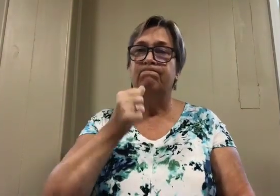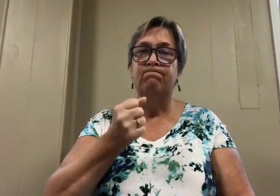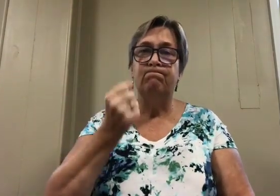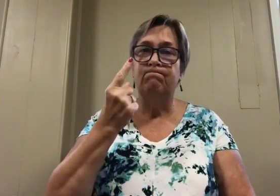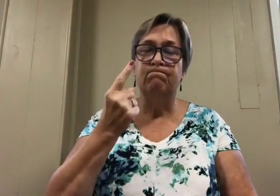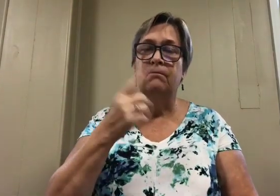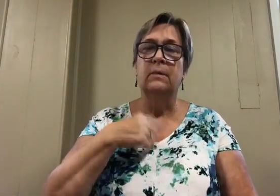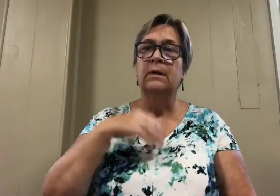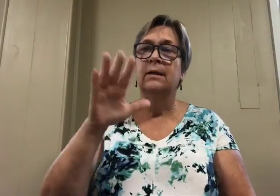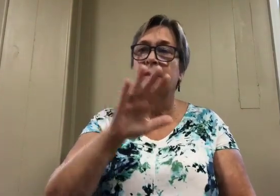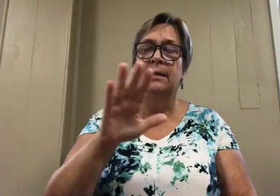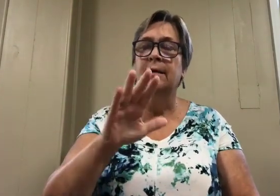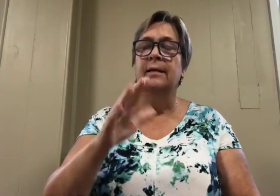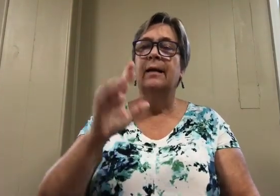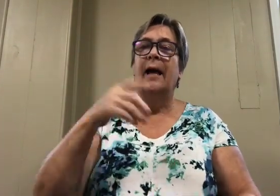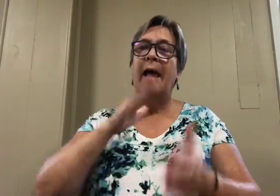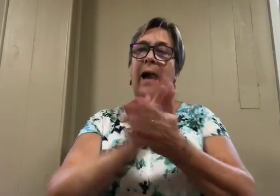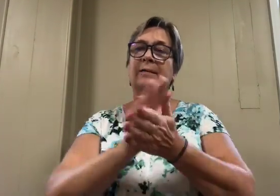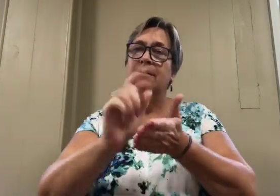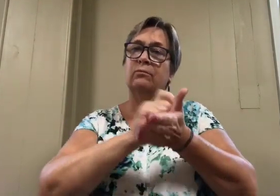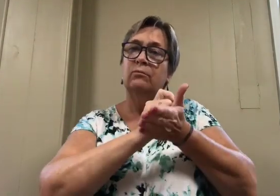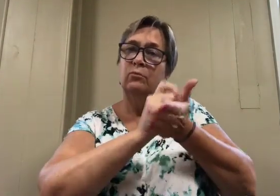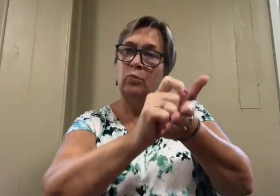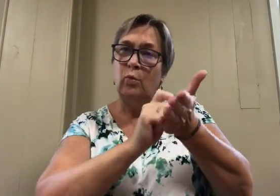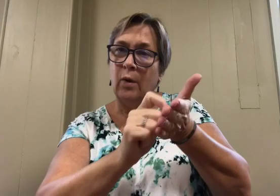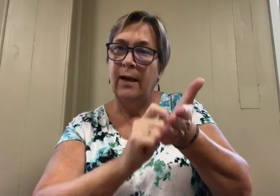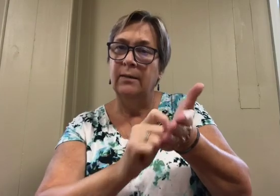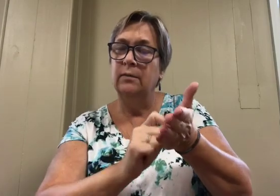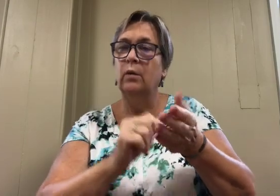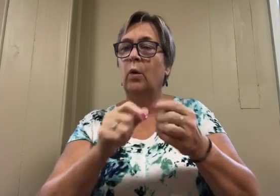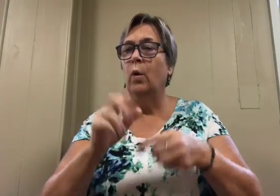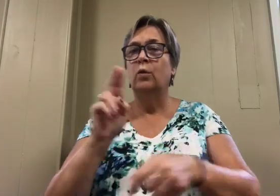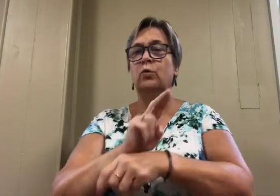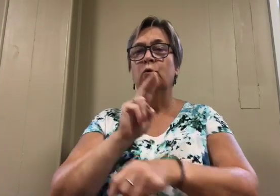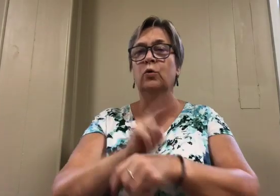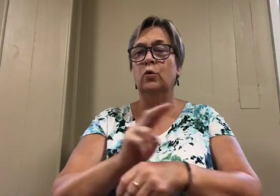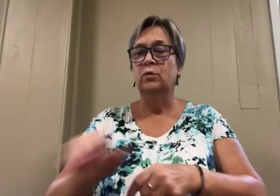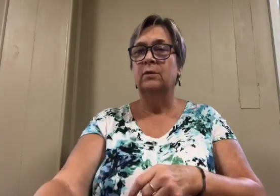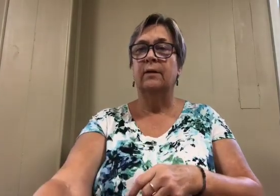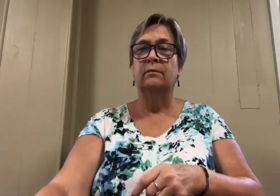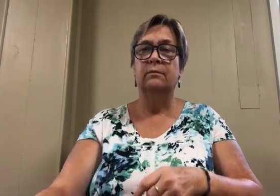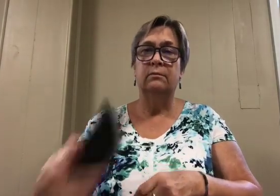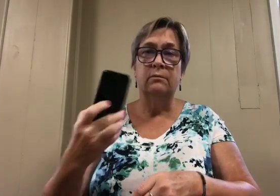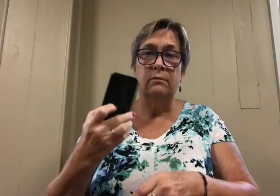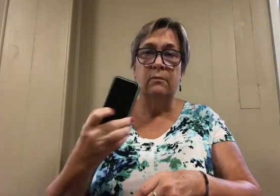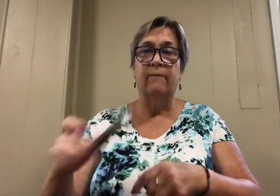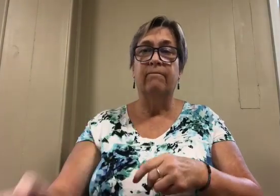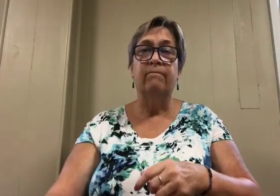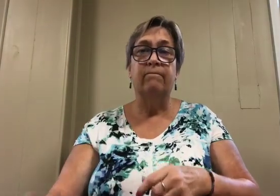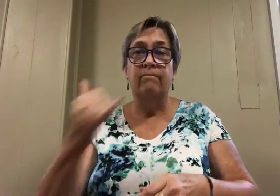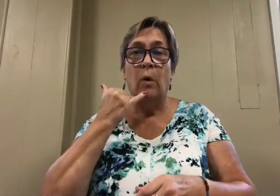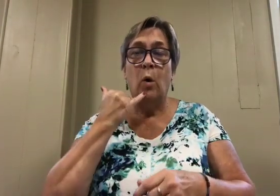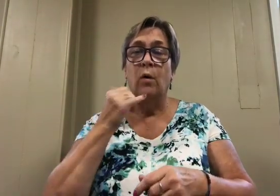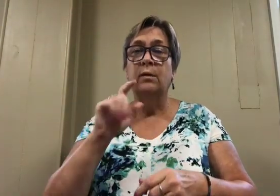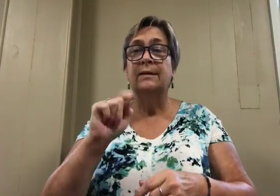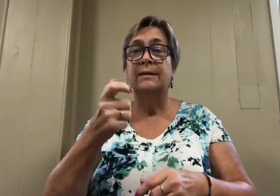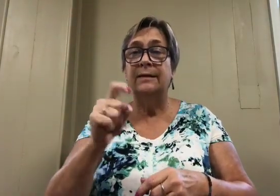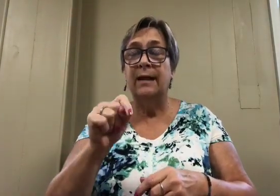So I was not really able to understand while the person was wearing a mask. So maybe to